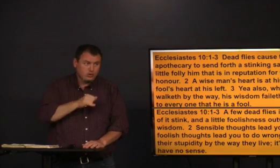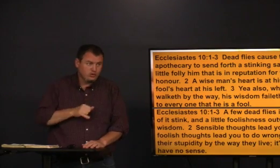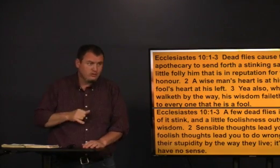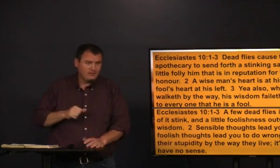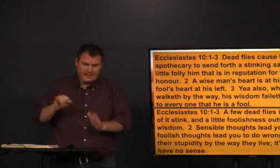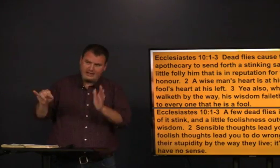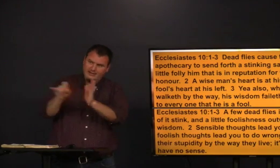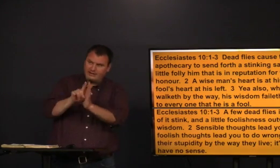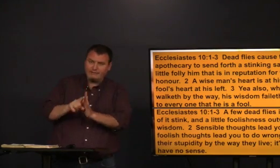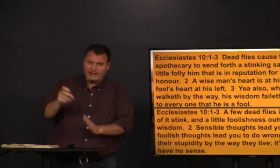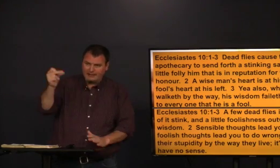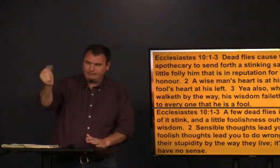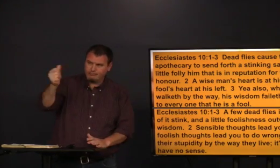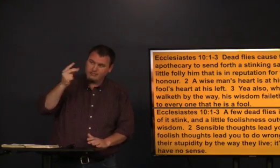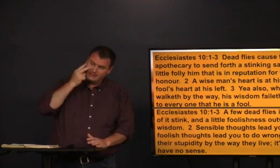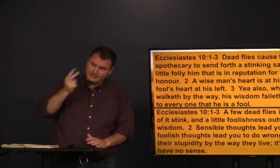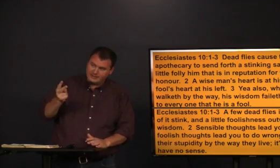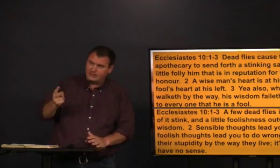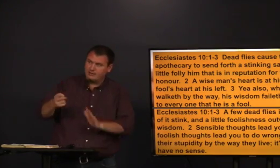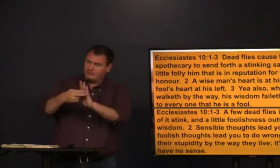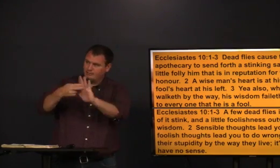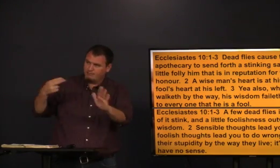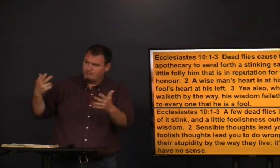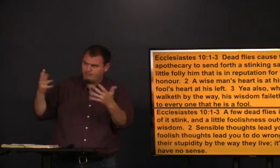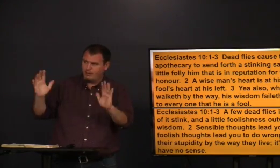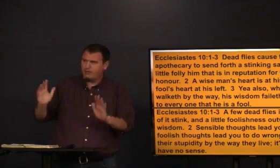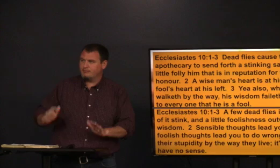fool. Identify. See. Boom.